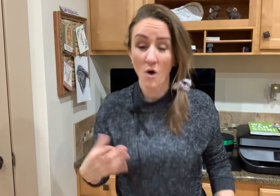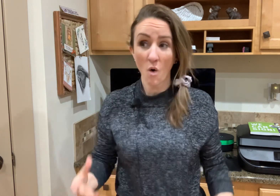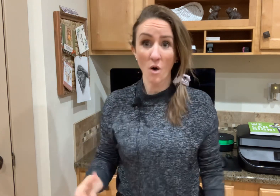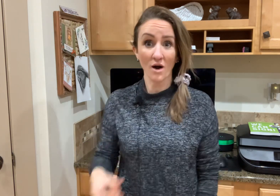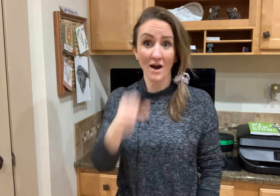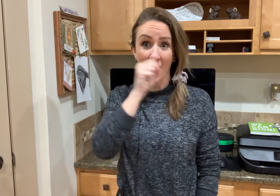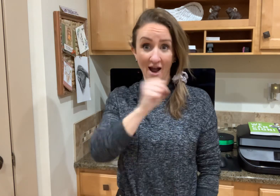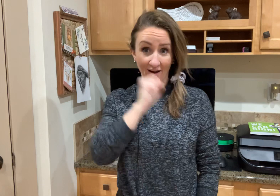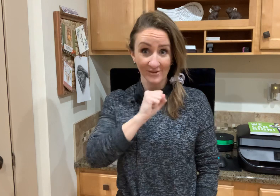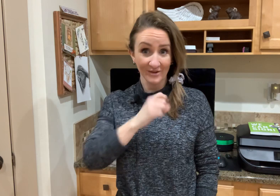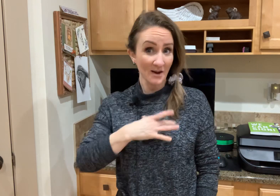or